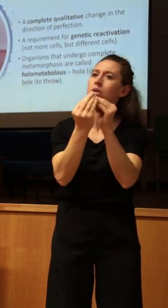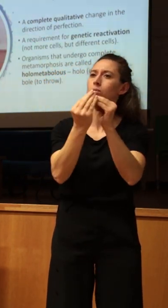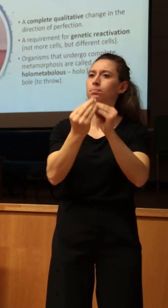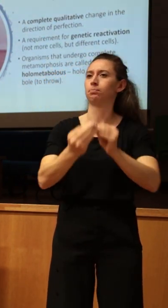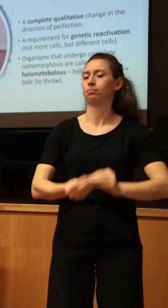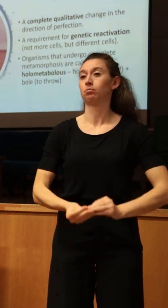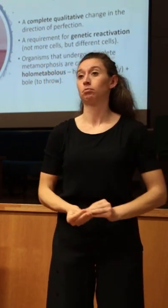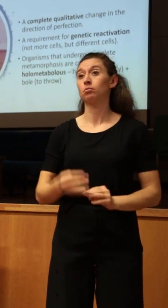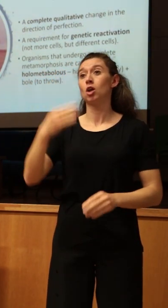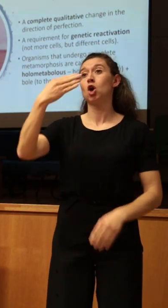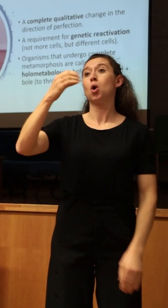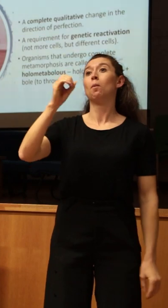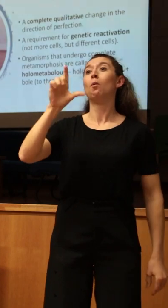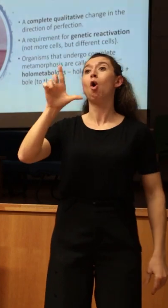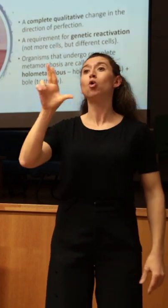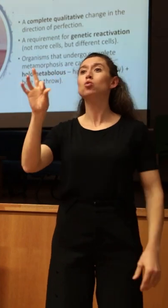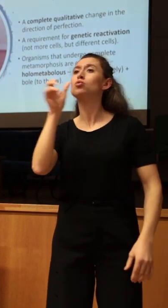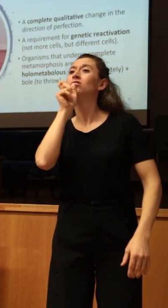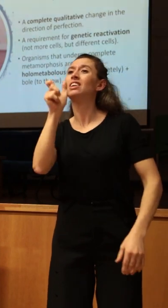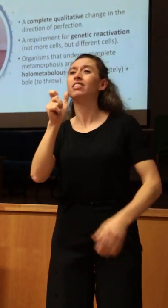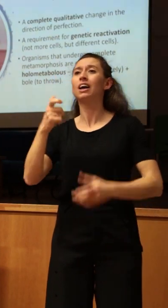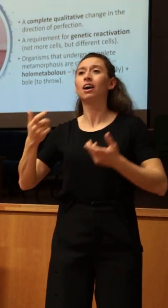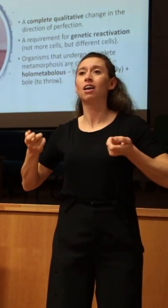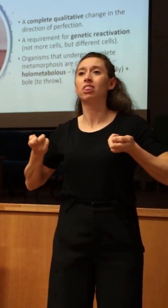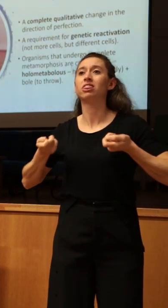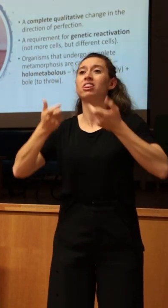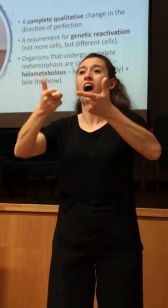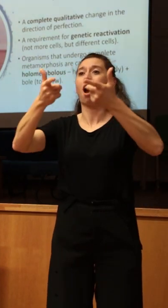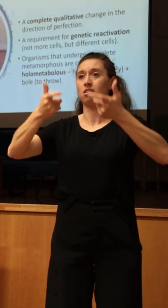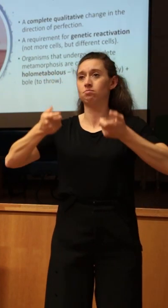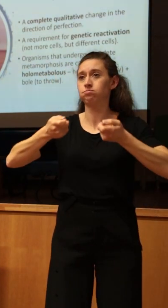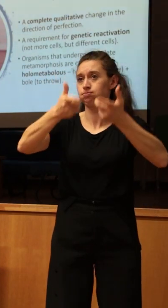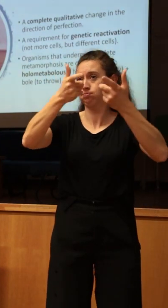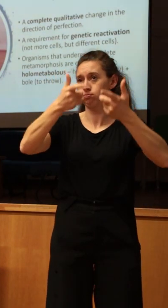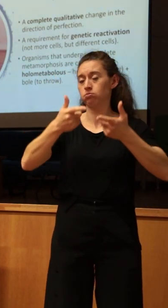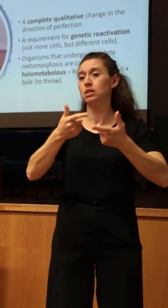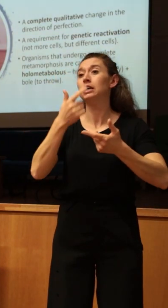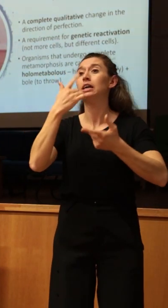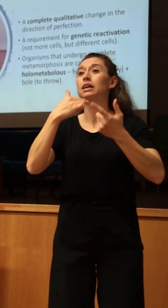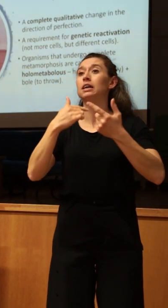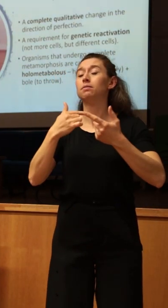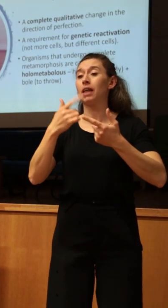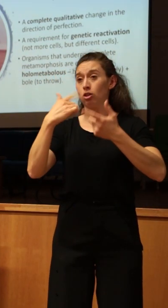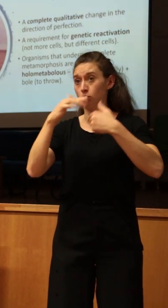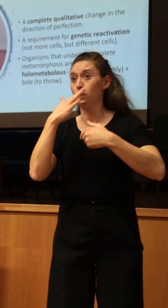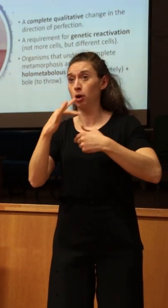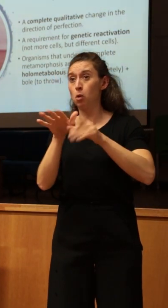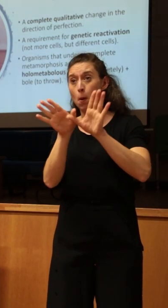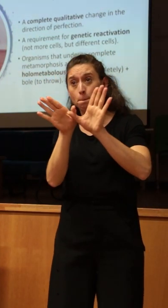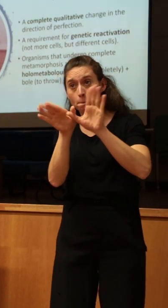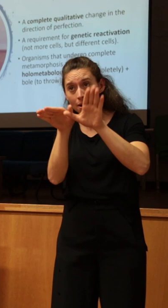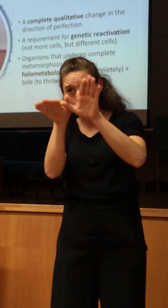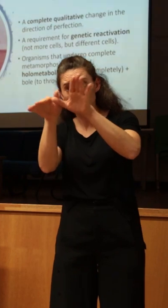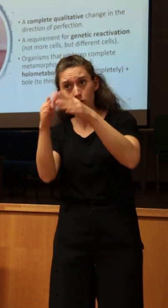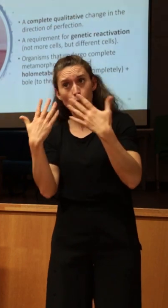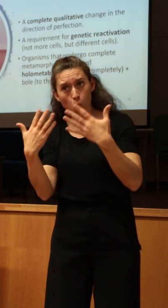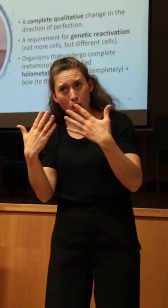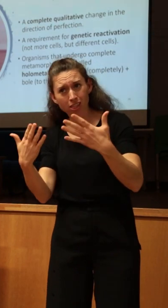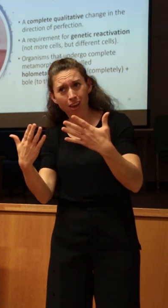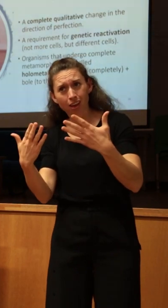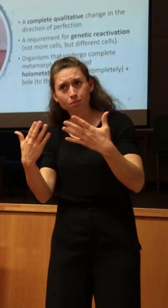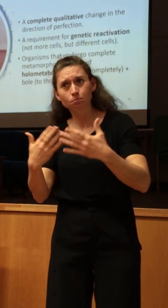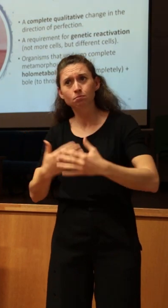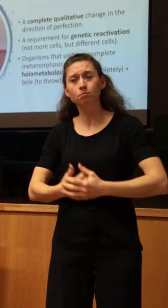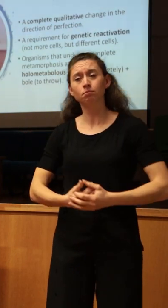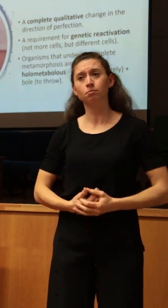throw. Y bolus tiene que ver con tirar, lanzar. So if butterflies can do it, entonces si las mariposas lo pueden hacer,